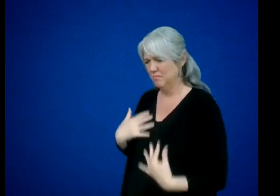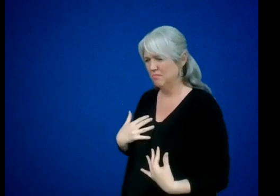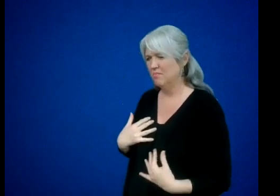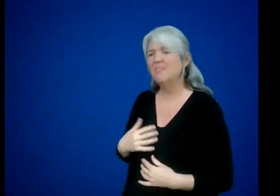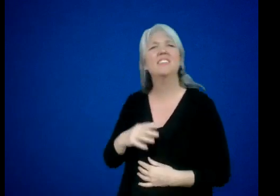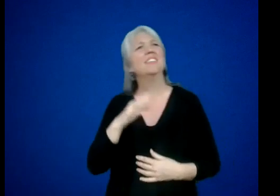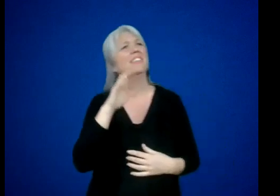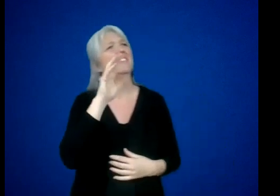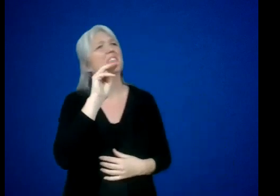"Melancholy? What's that?"